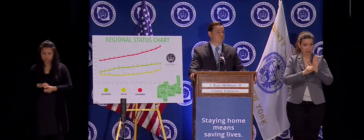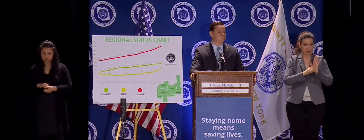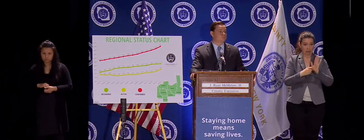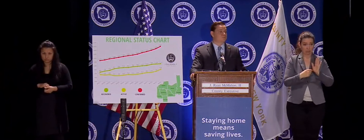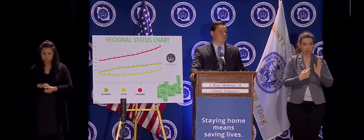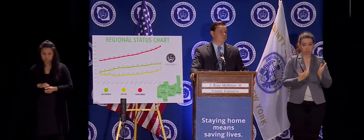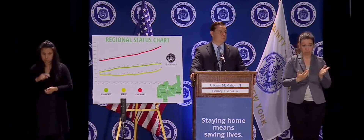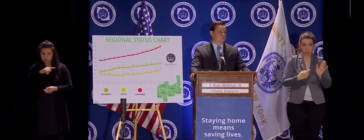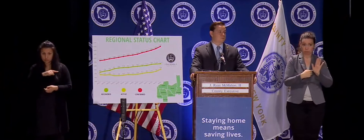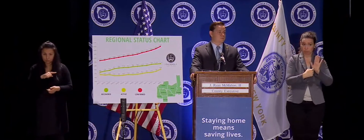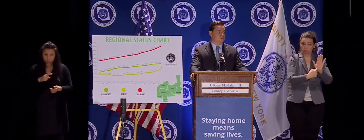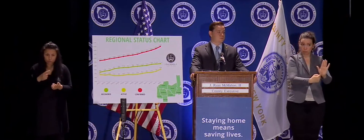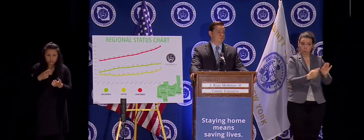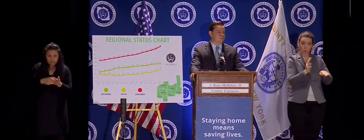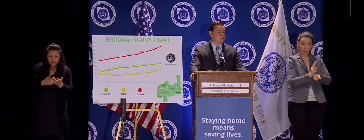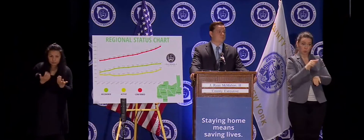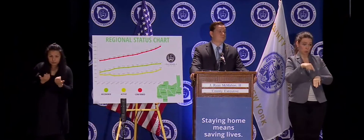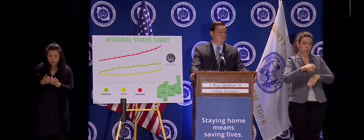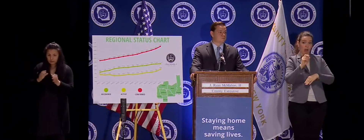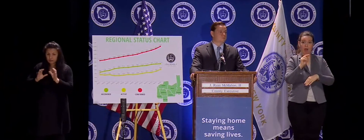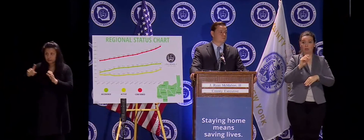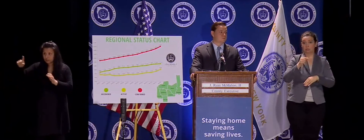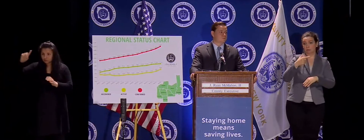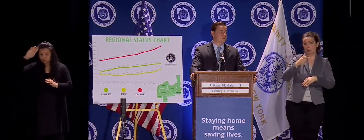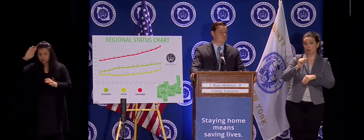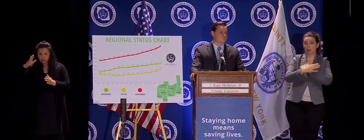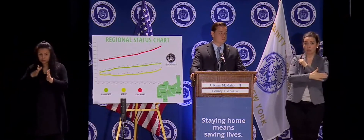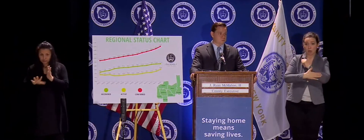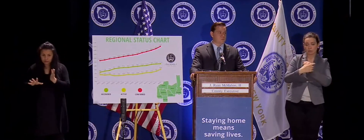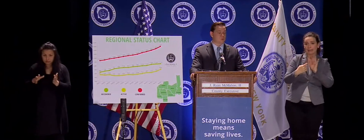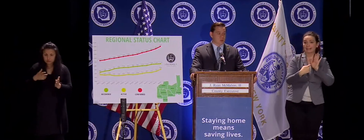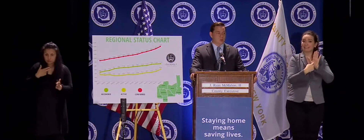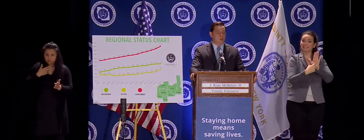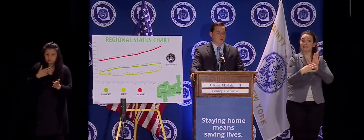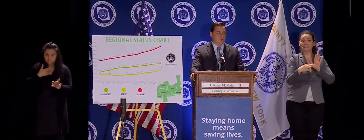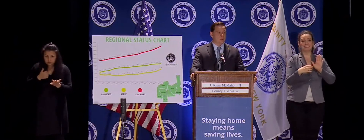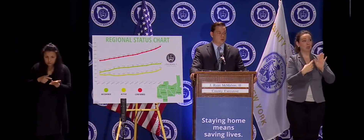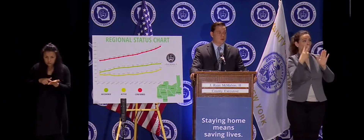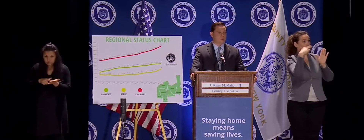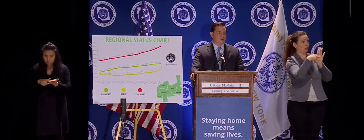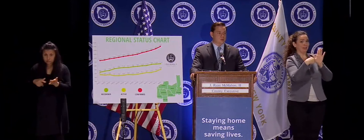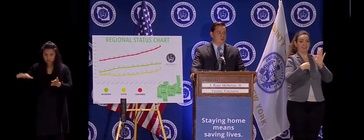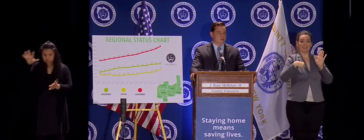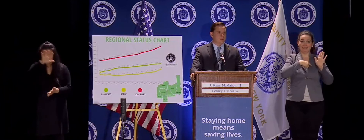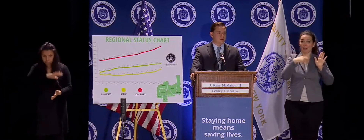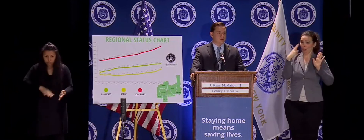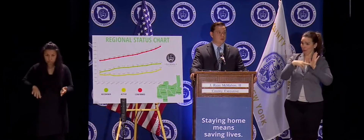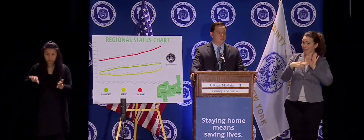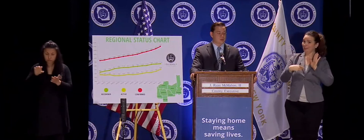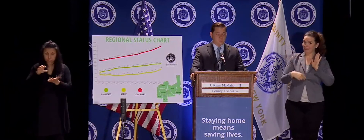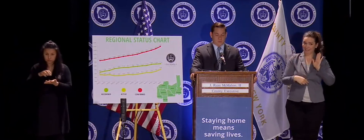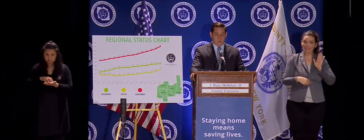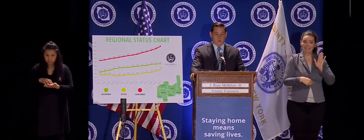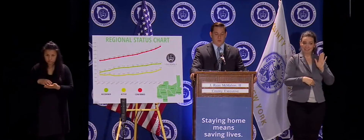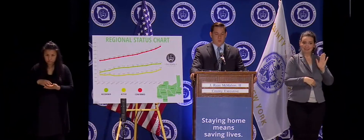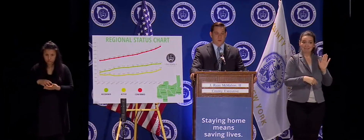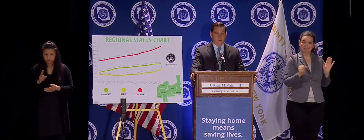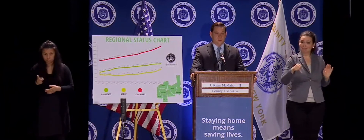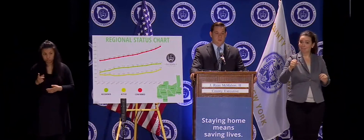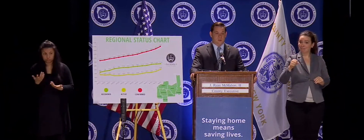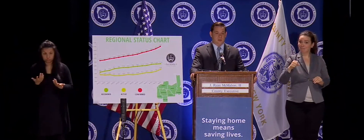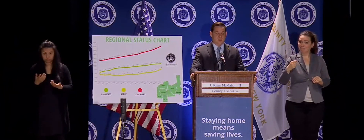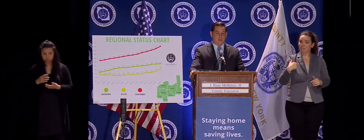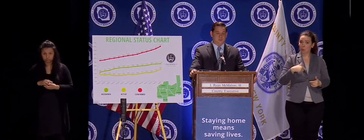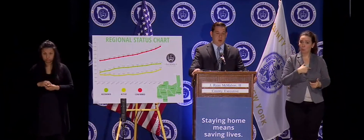The categories are going to be consistent throughout New York, right? So what can be part of which phase? Yep, and